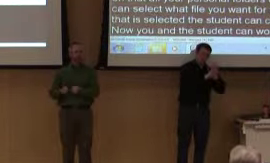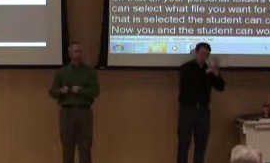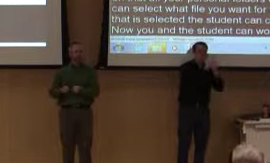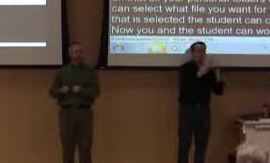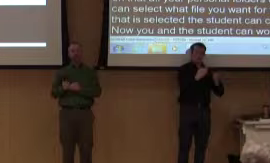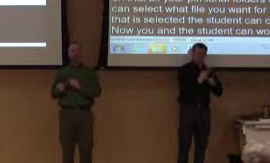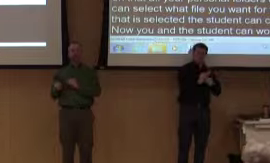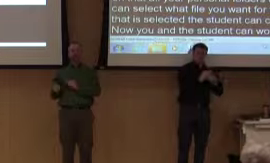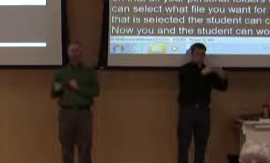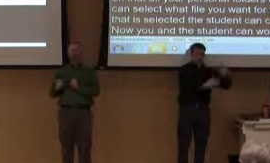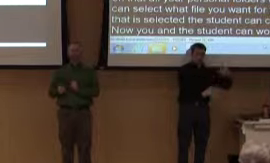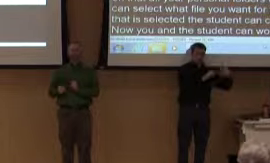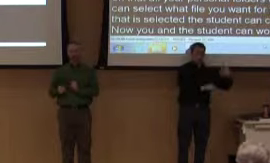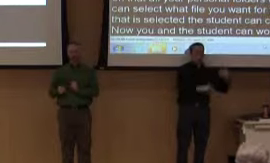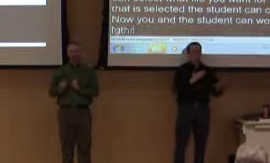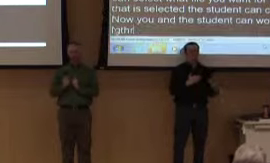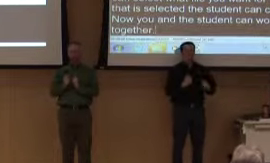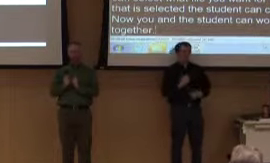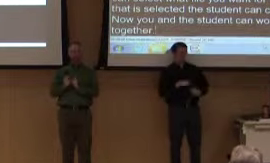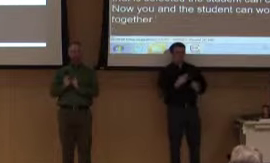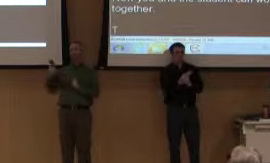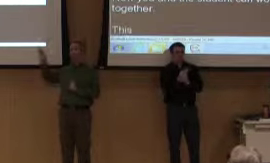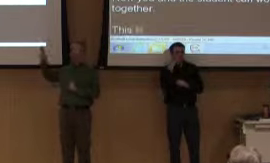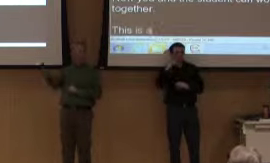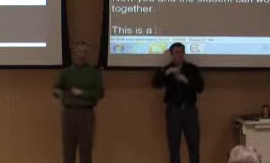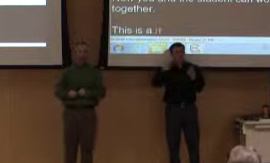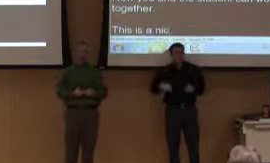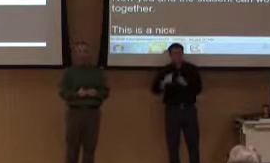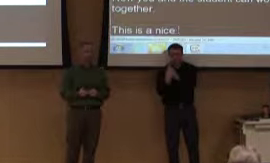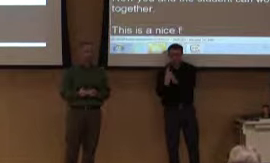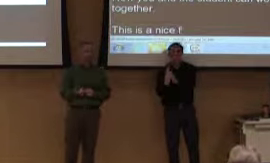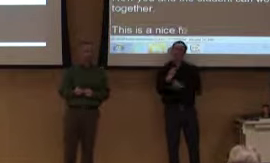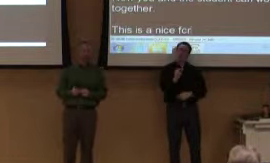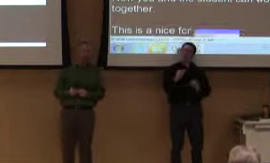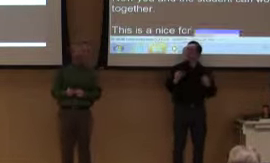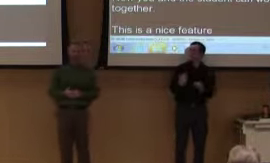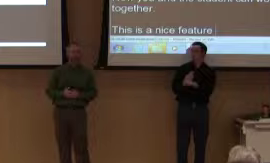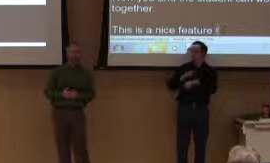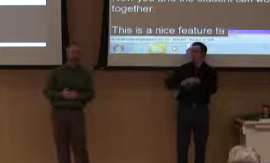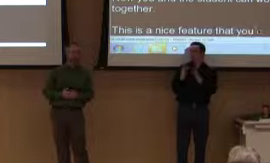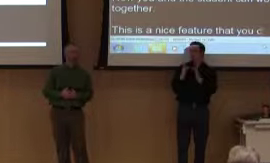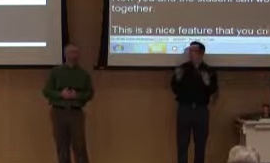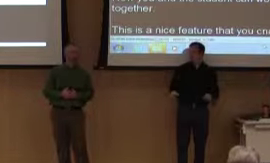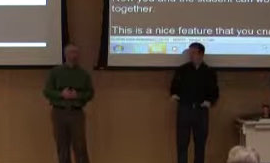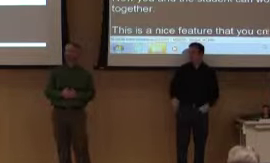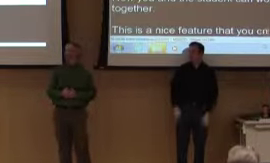good use, and maybe afraid you can't use if you're not face-to-face. You can use it in an online format here.